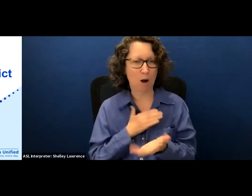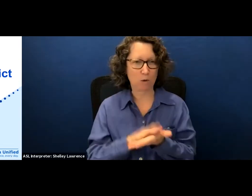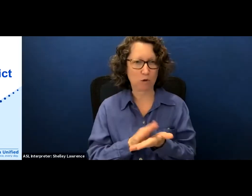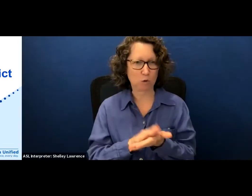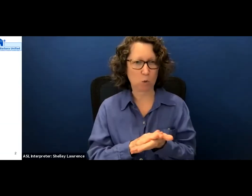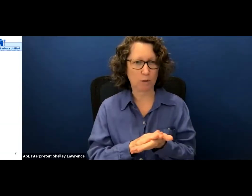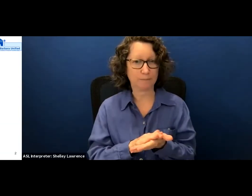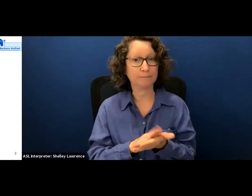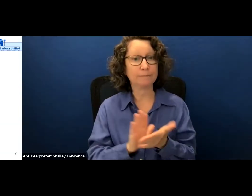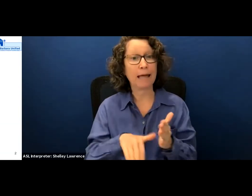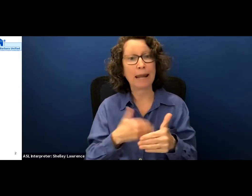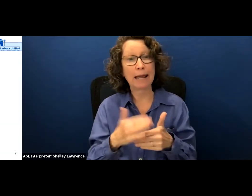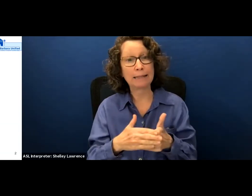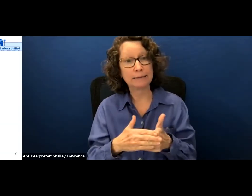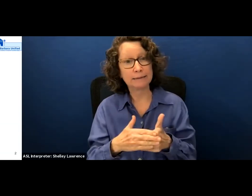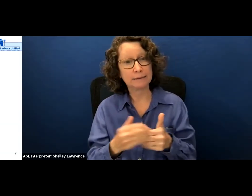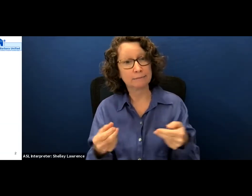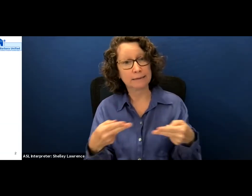please.